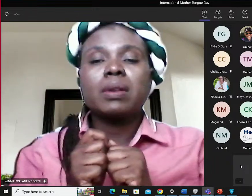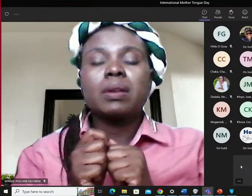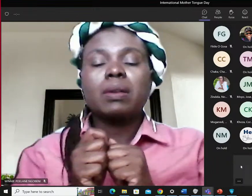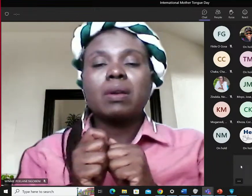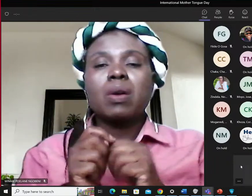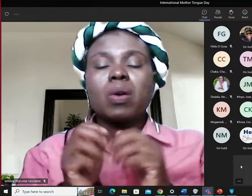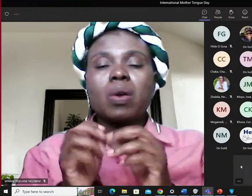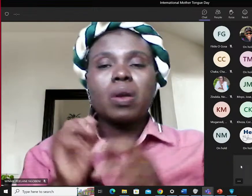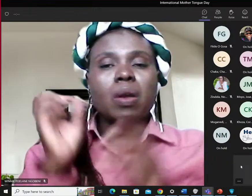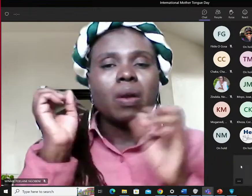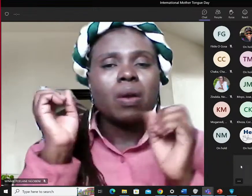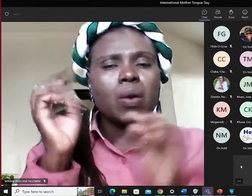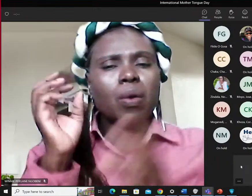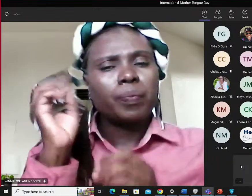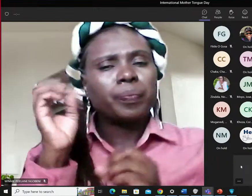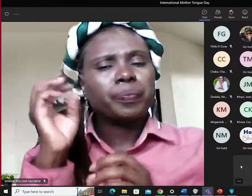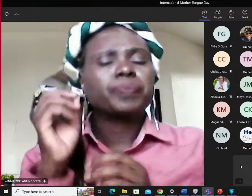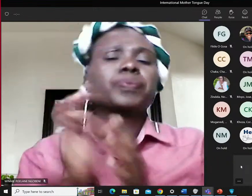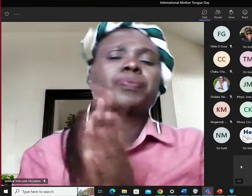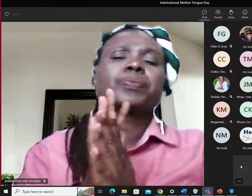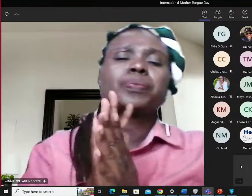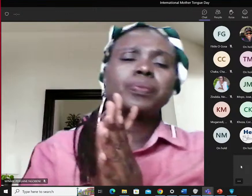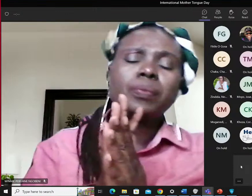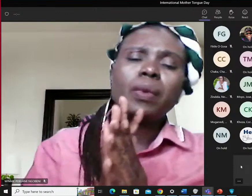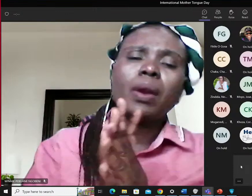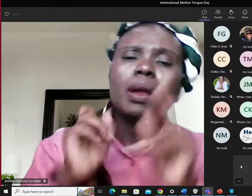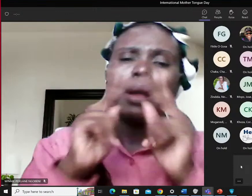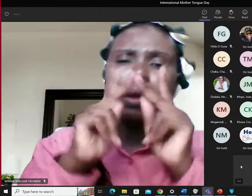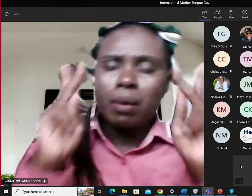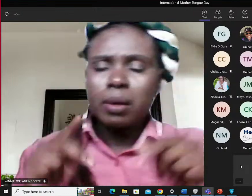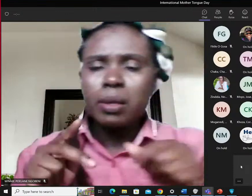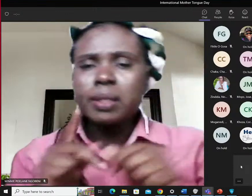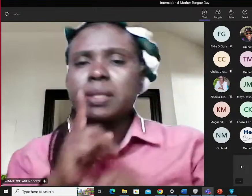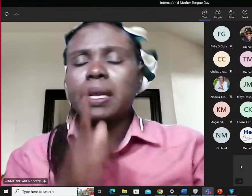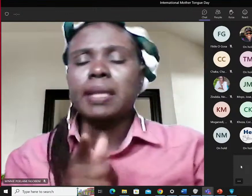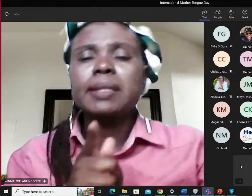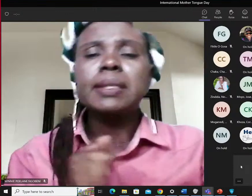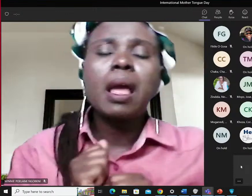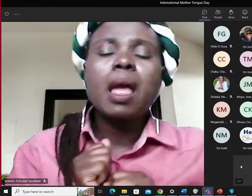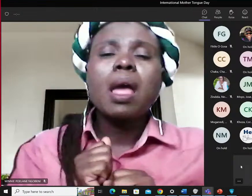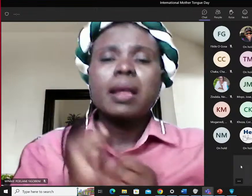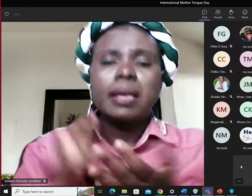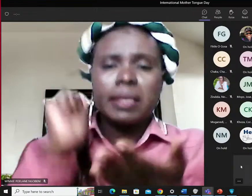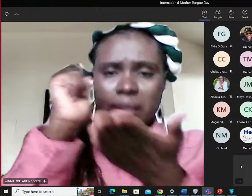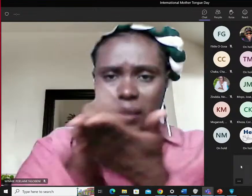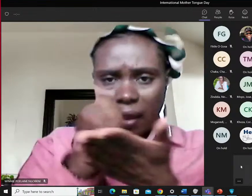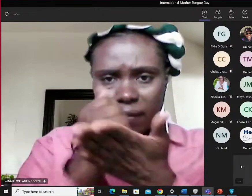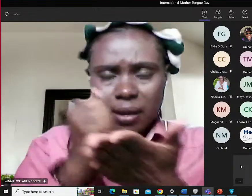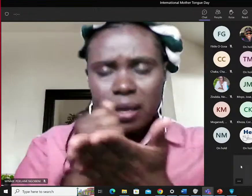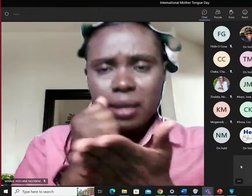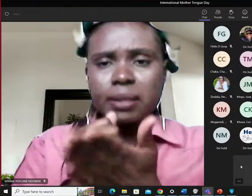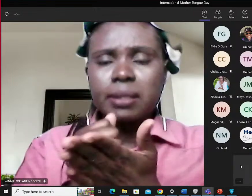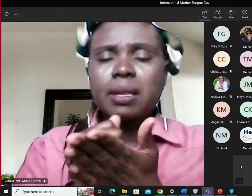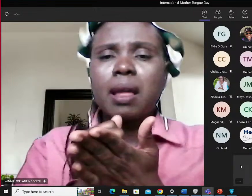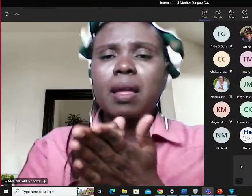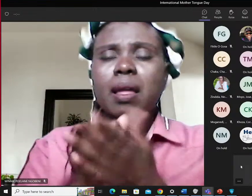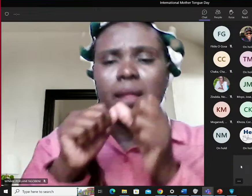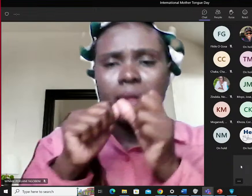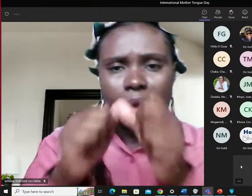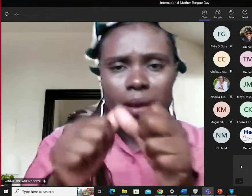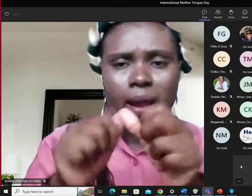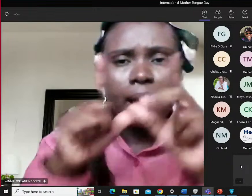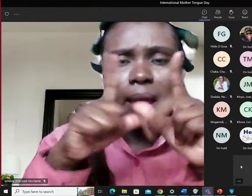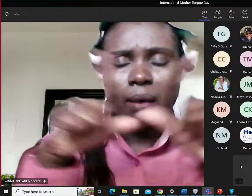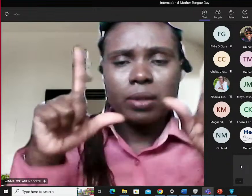education, this policy framework states that it is evident that since the propagation of the language policy for higher